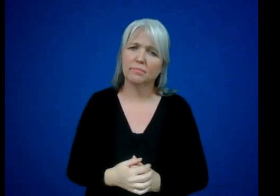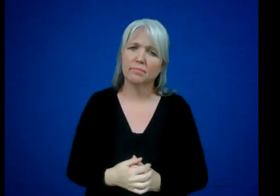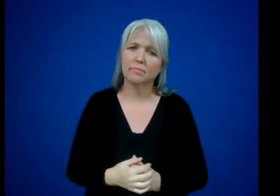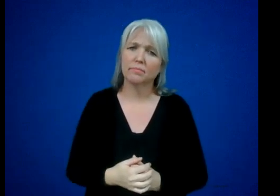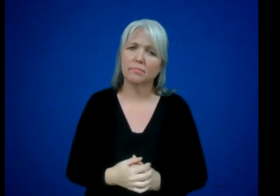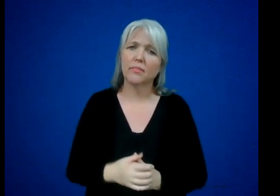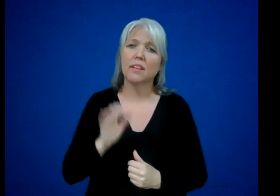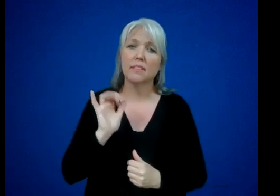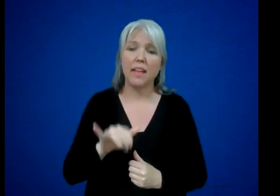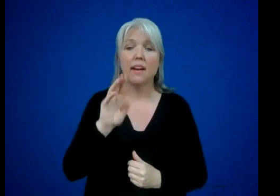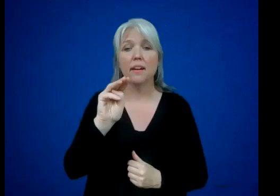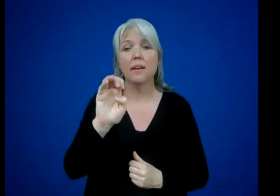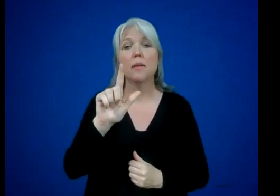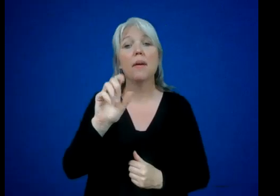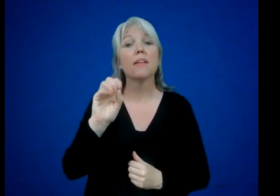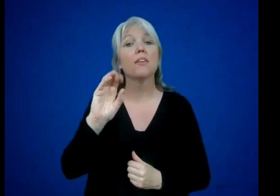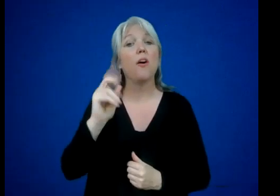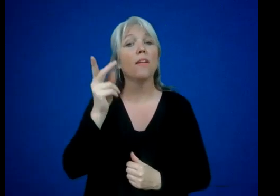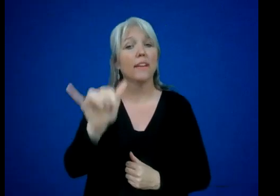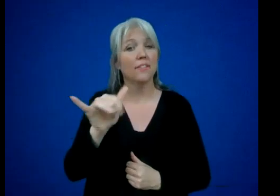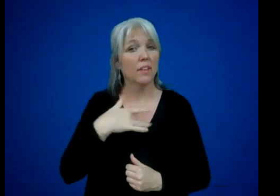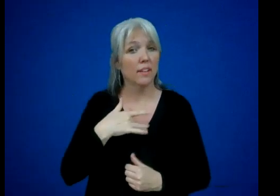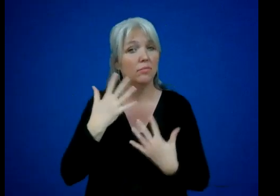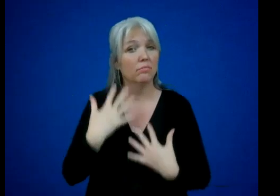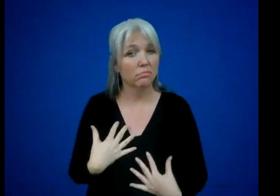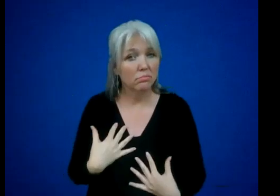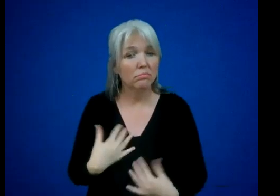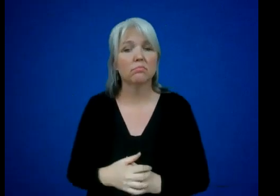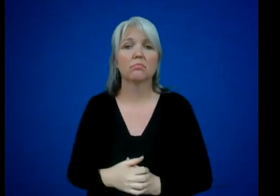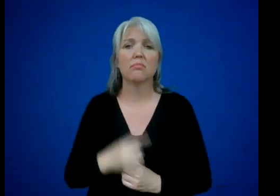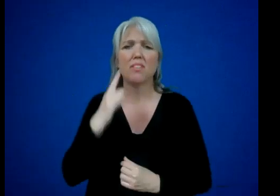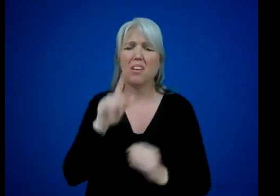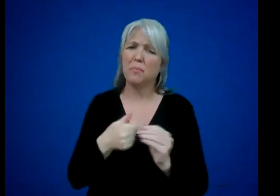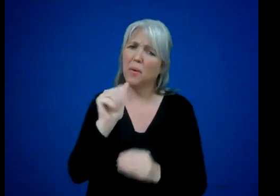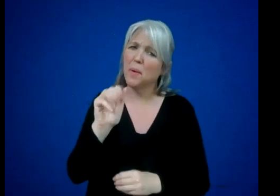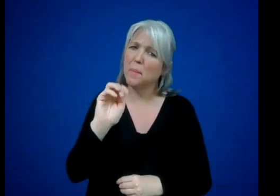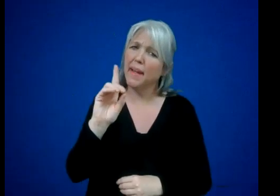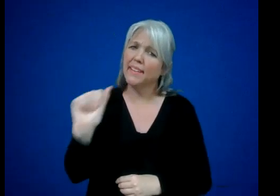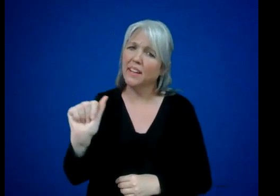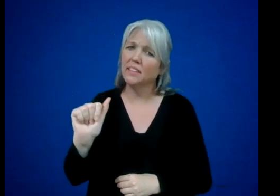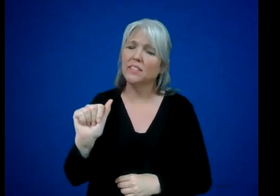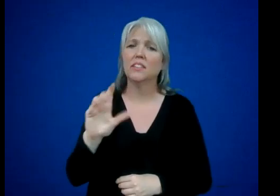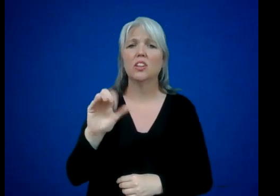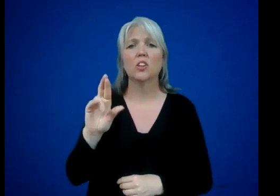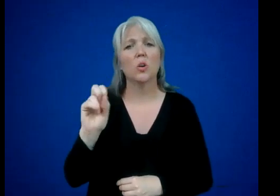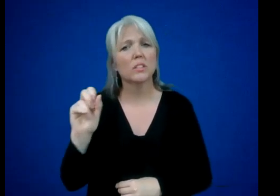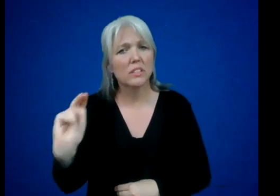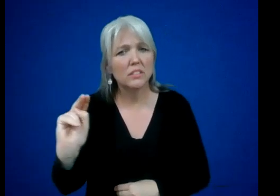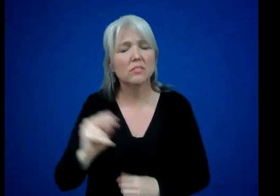was a melancholy feeling. And then I thought about Amanda and Carson, and that